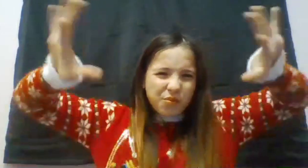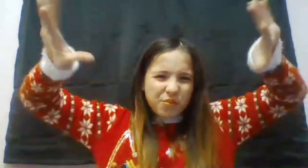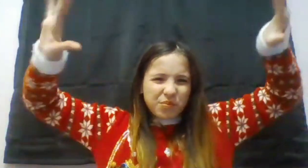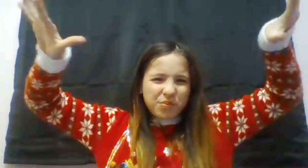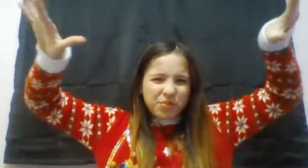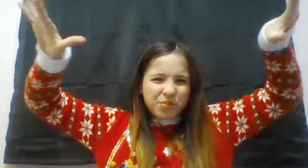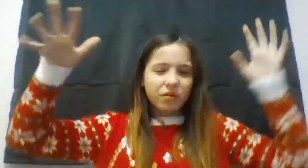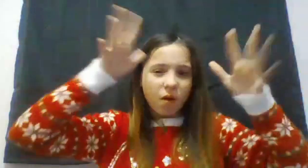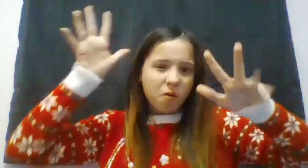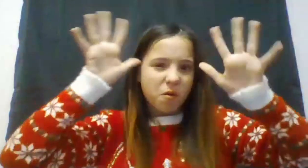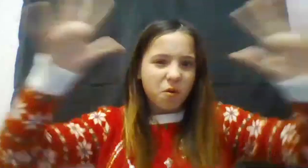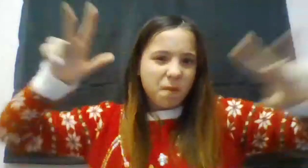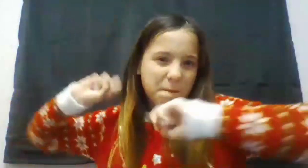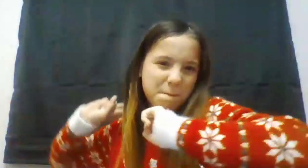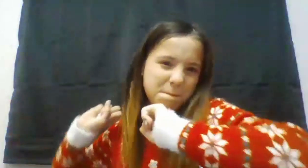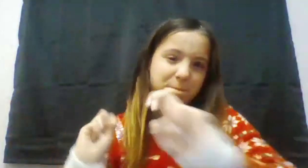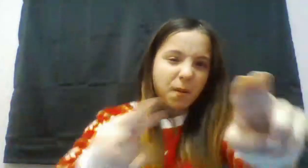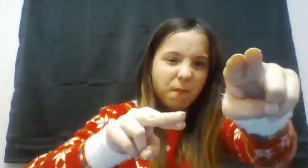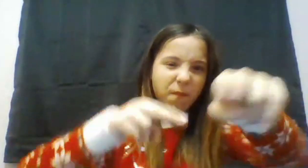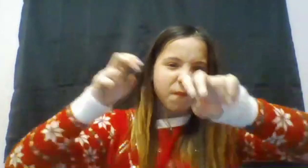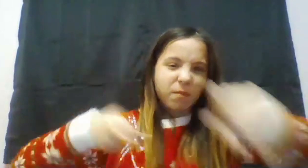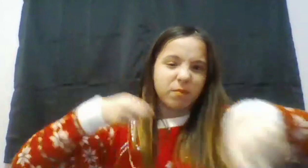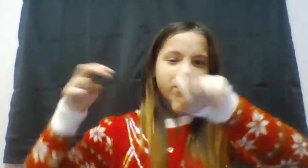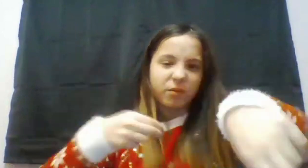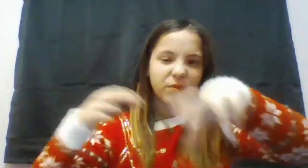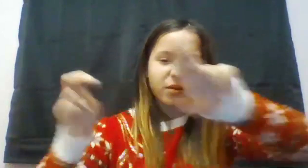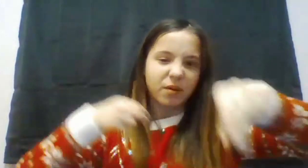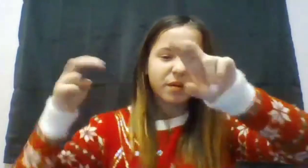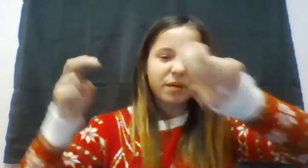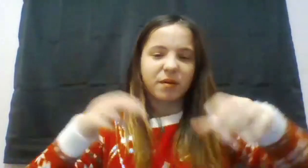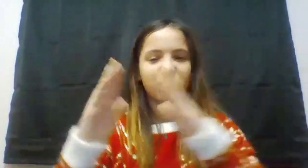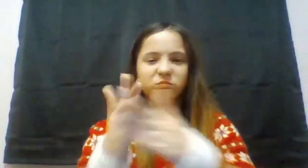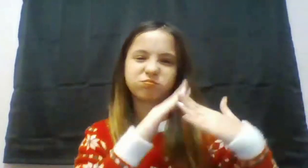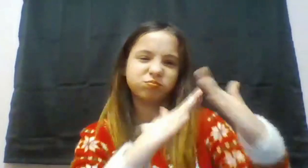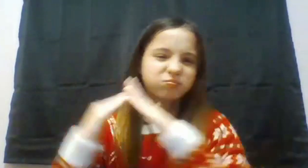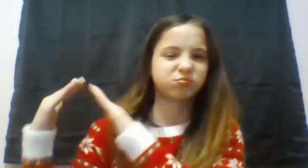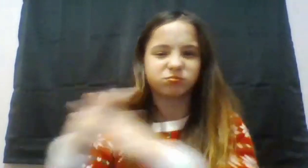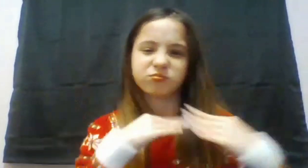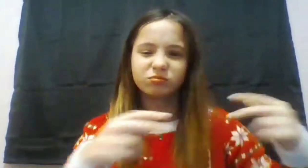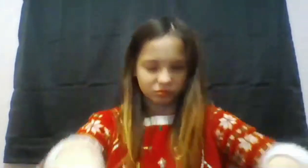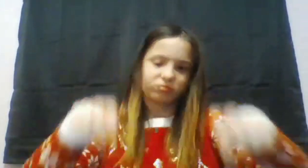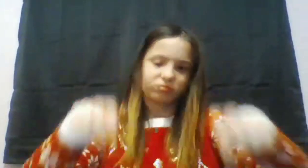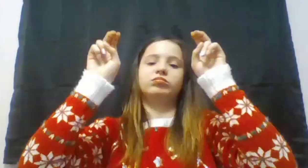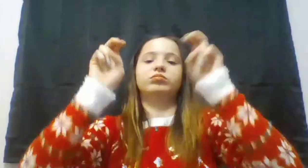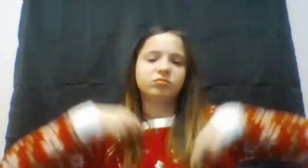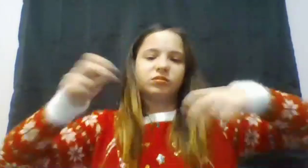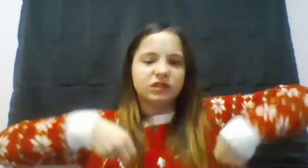that before the wild hurricane fly, when they meet with an obstacle, mount to the sky, so up to the house, top the courses